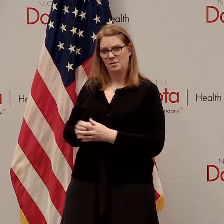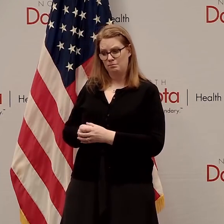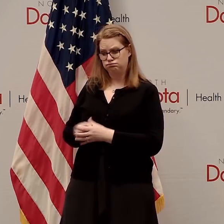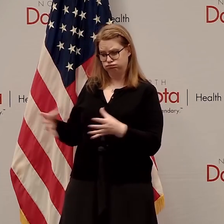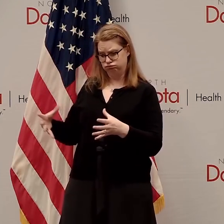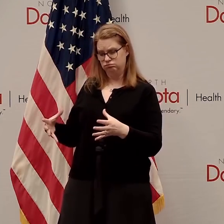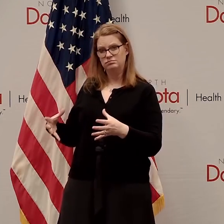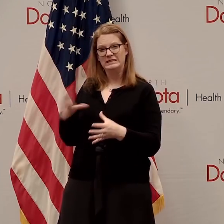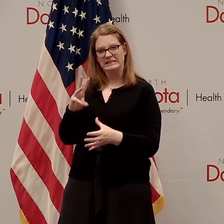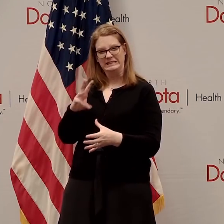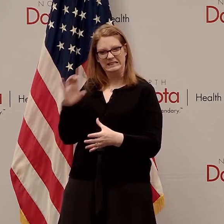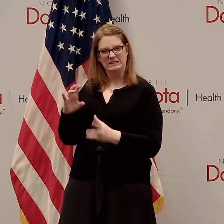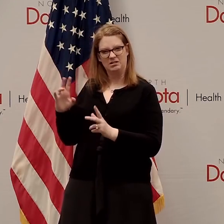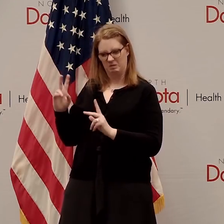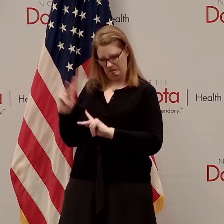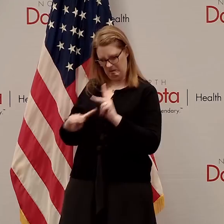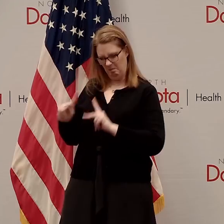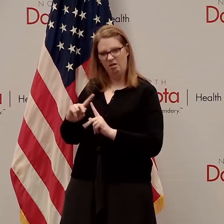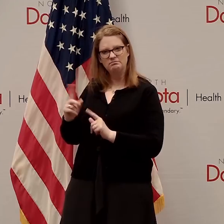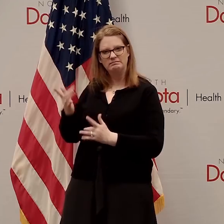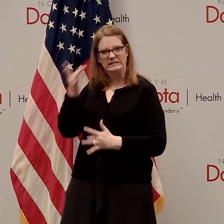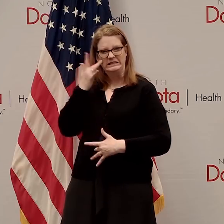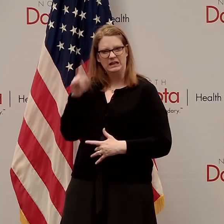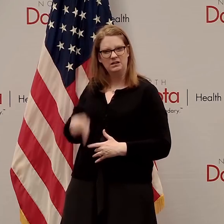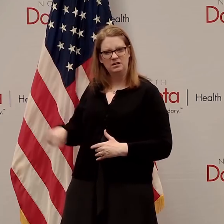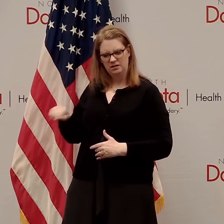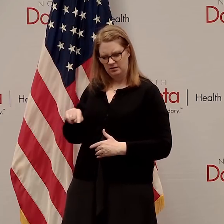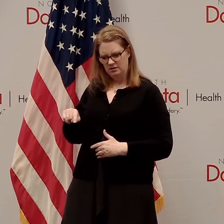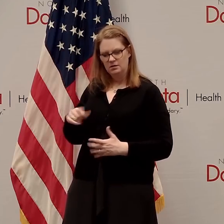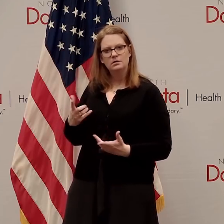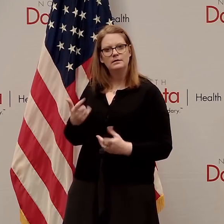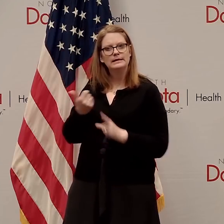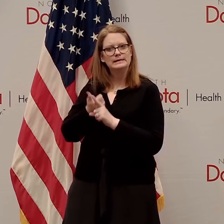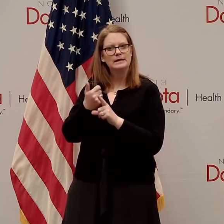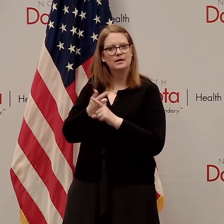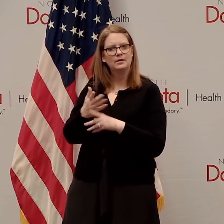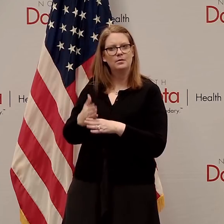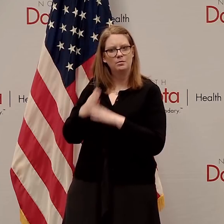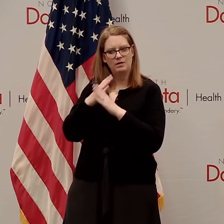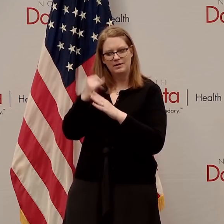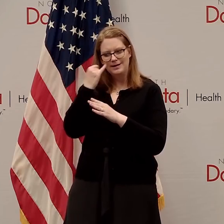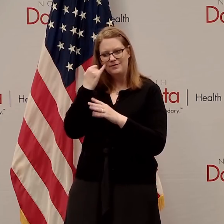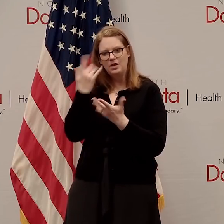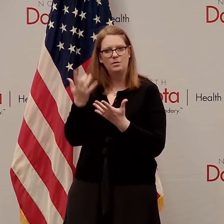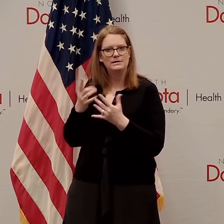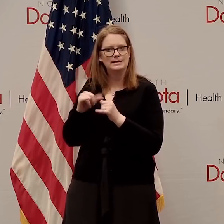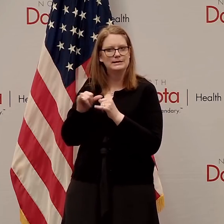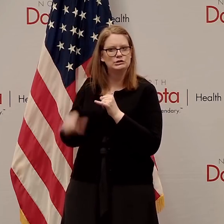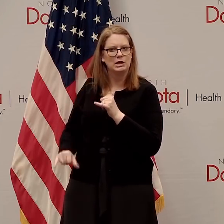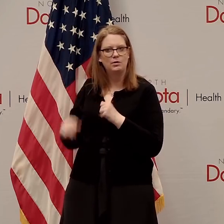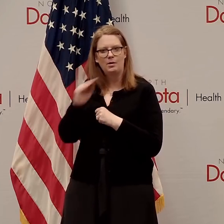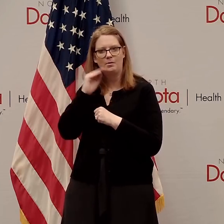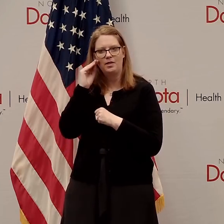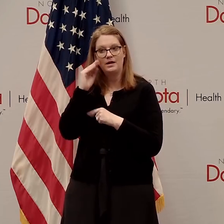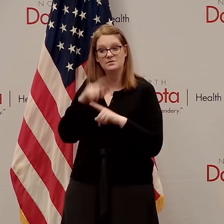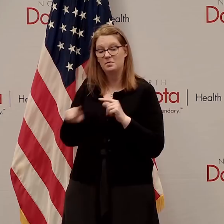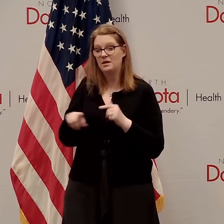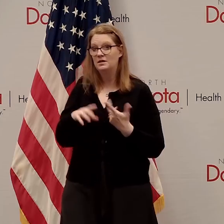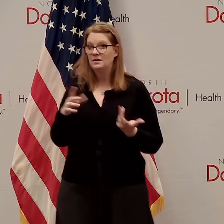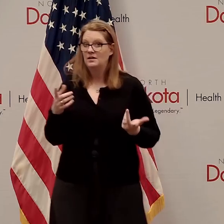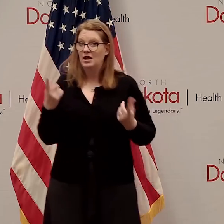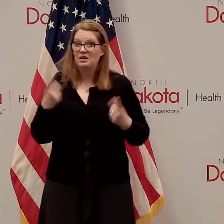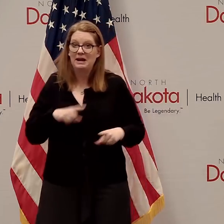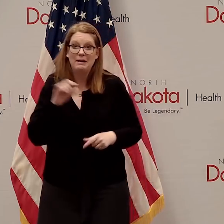this could have been prevented had there been a shelter-in-place order in South Dakota. But this plant was in any state in our